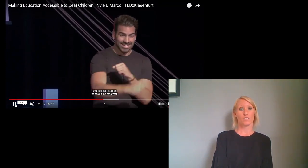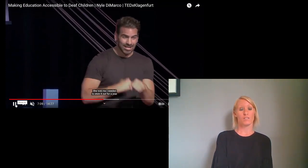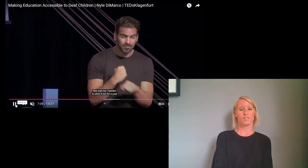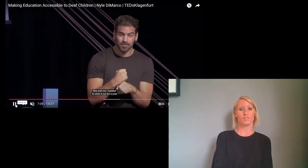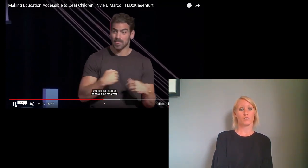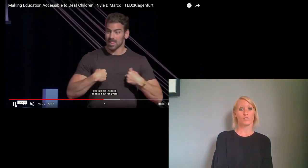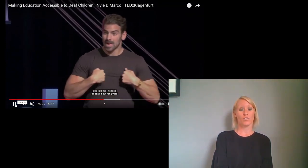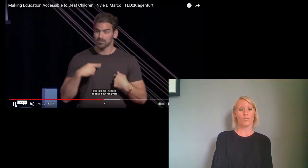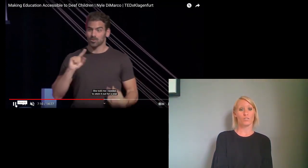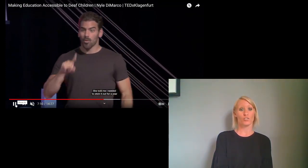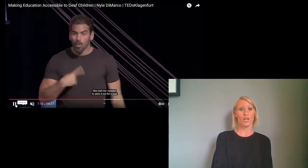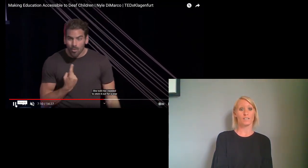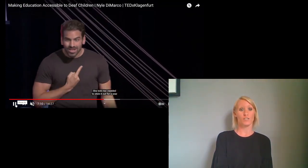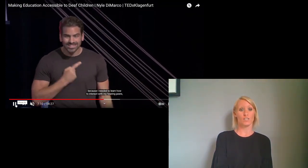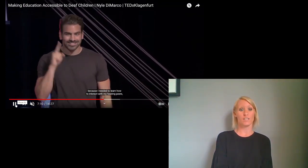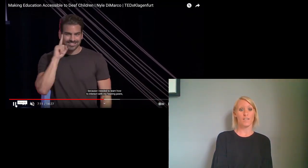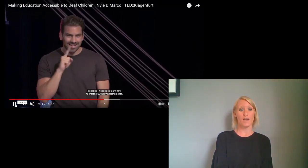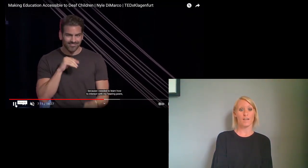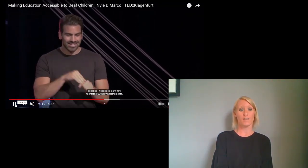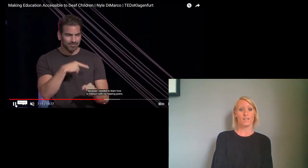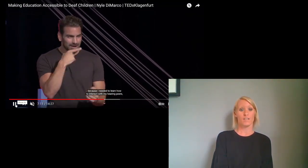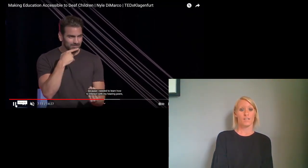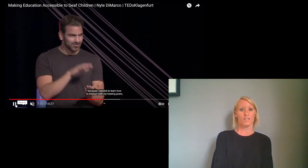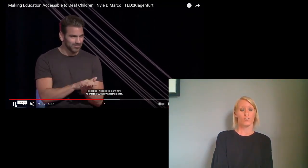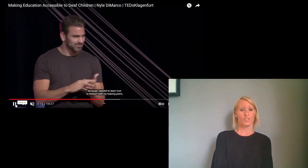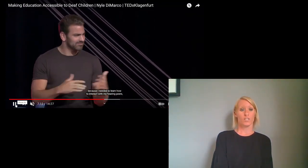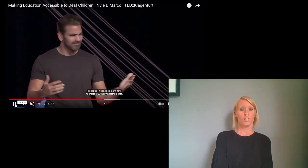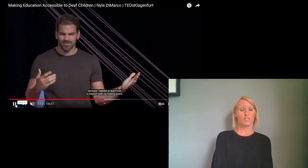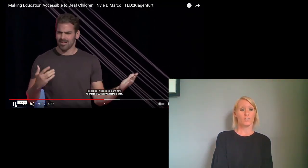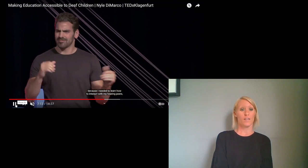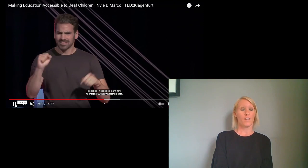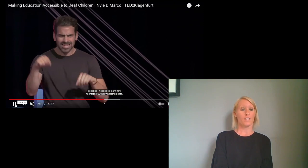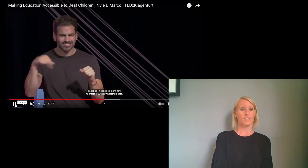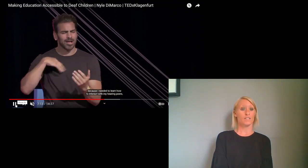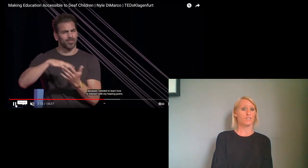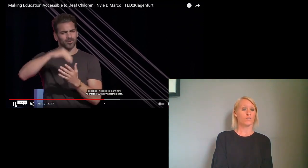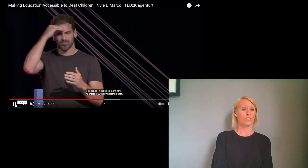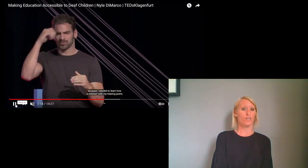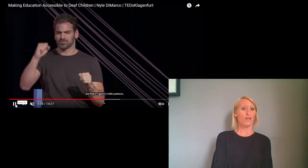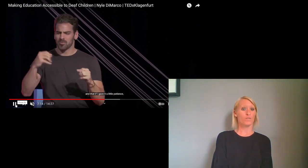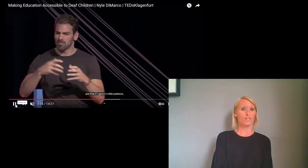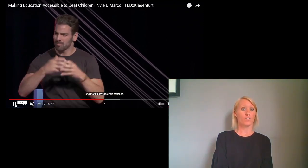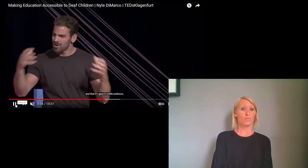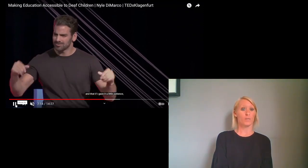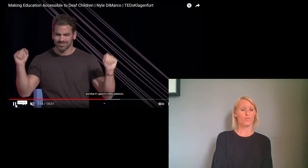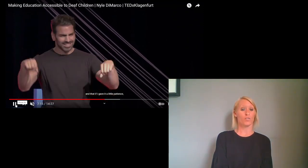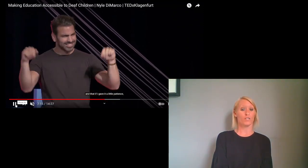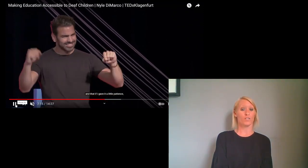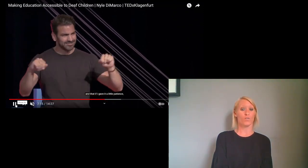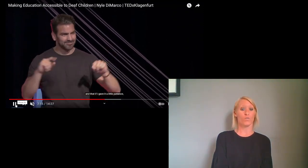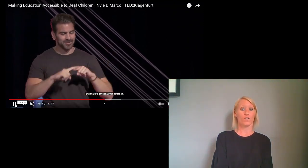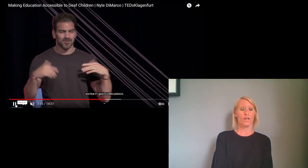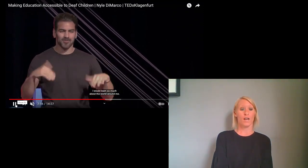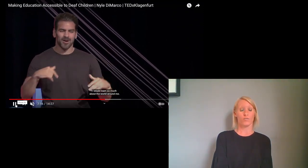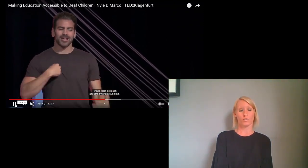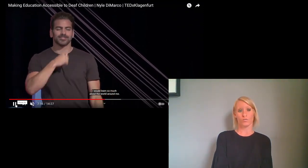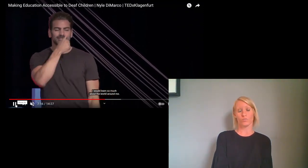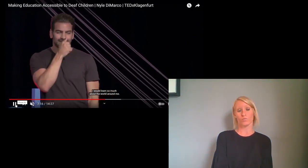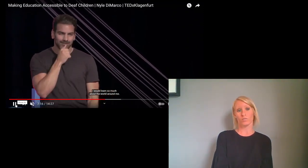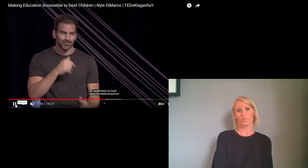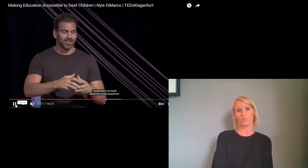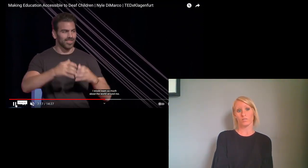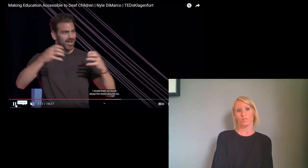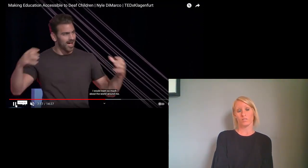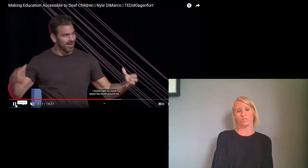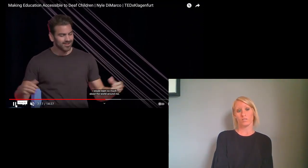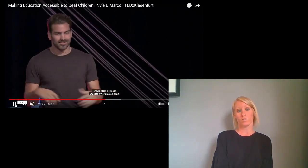I was so shocked that she said that. She said that I needed to interact with hearing people and know how